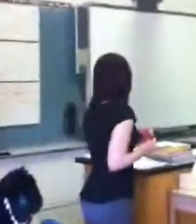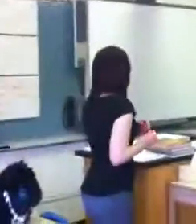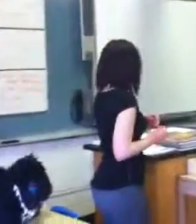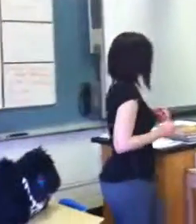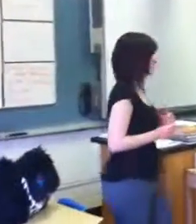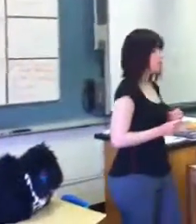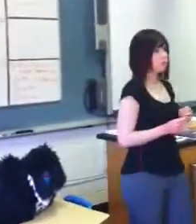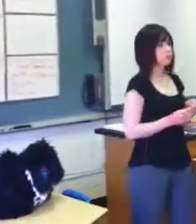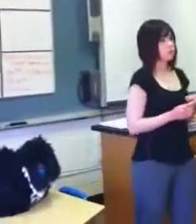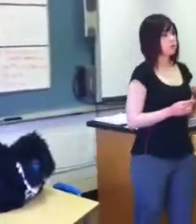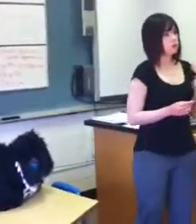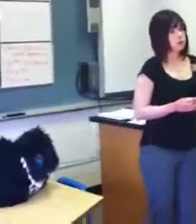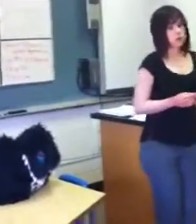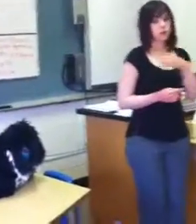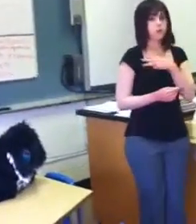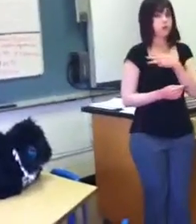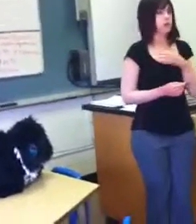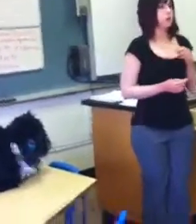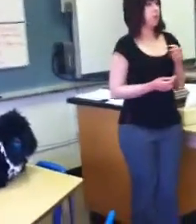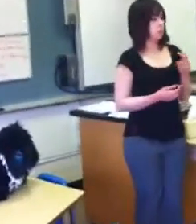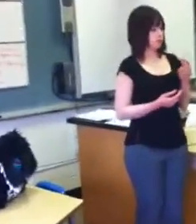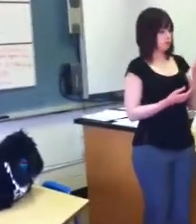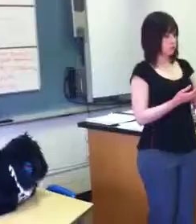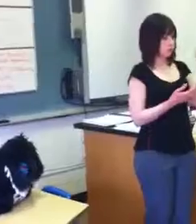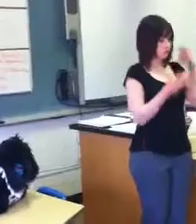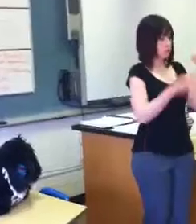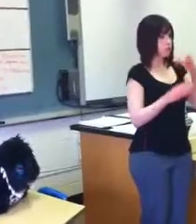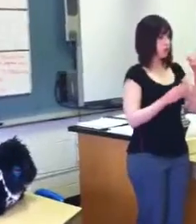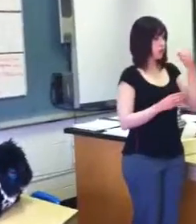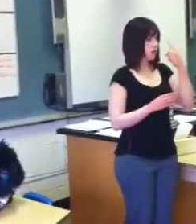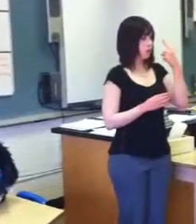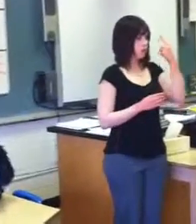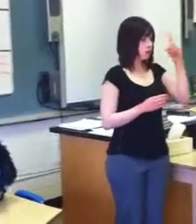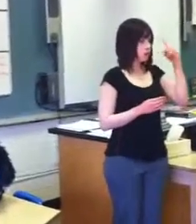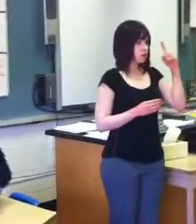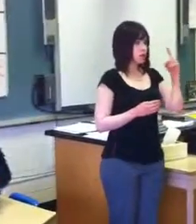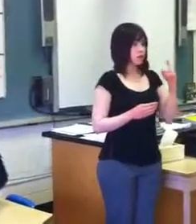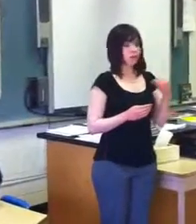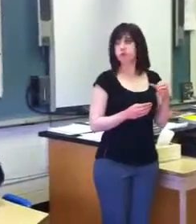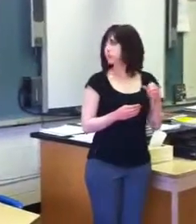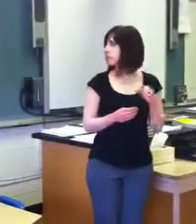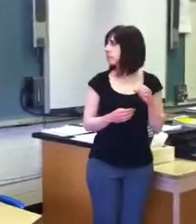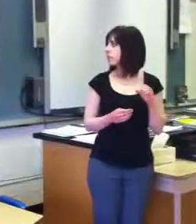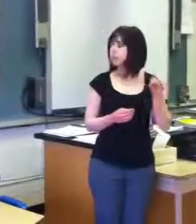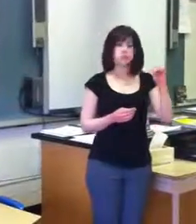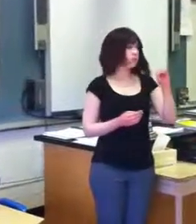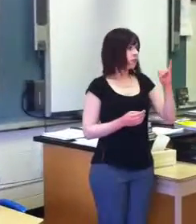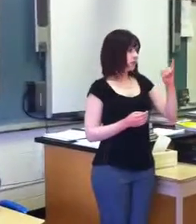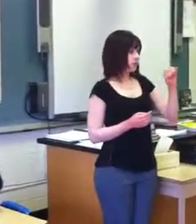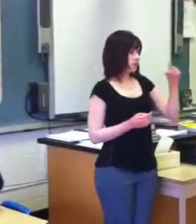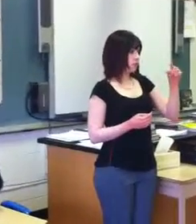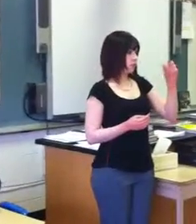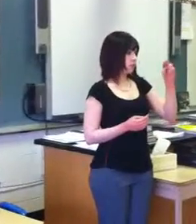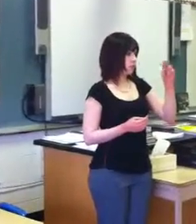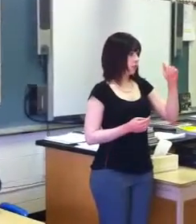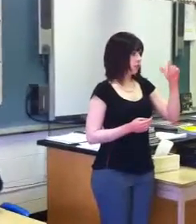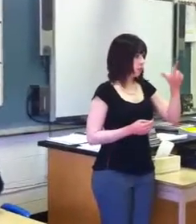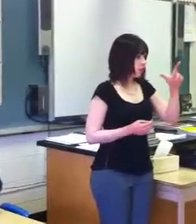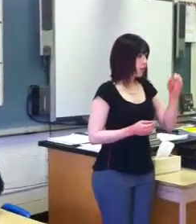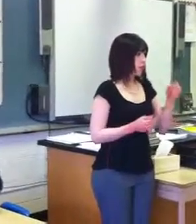What we were looking for are these signal words that show there's a time order. These words that identify that